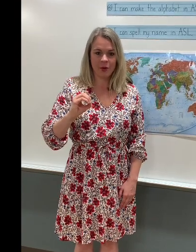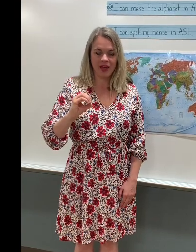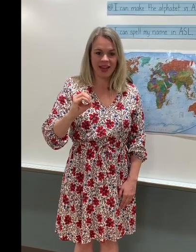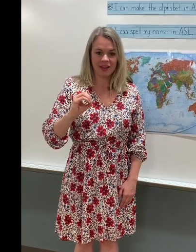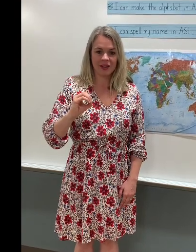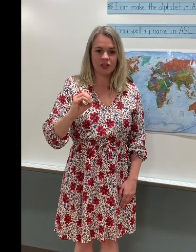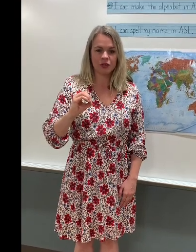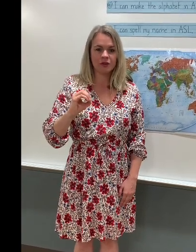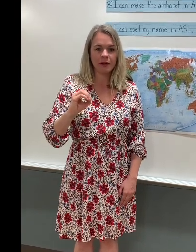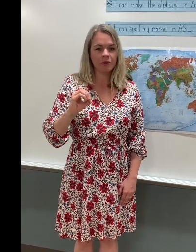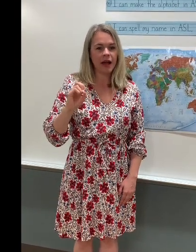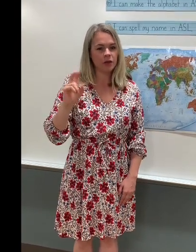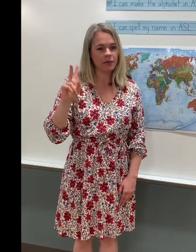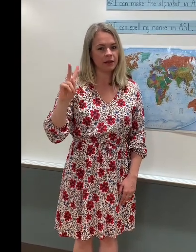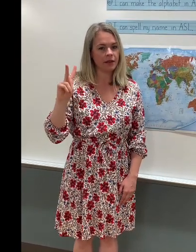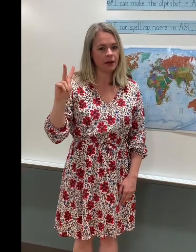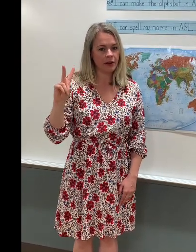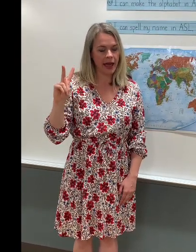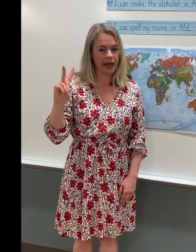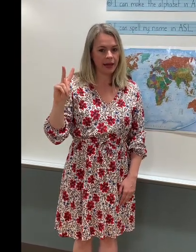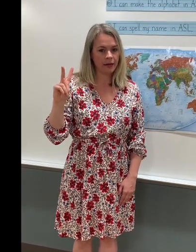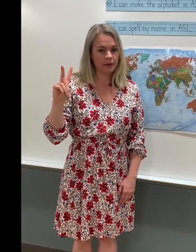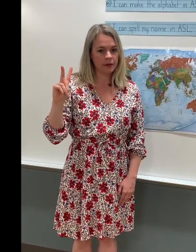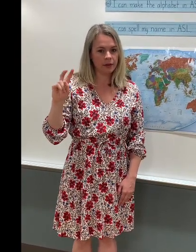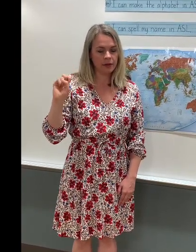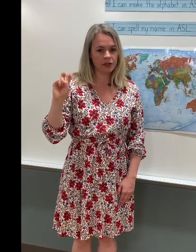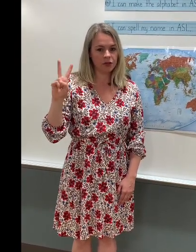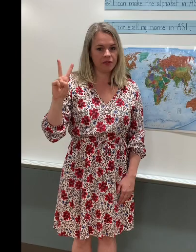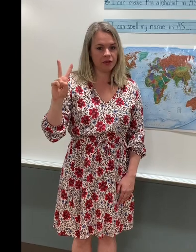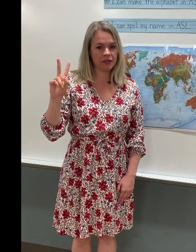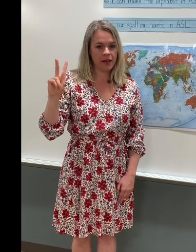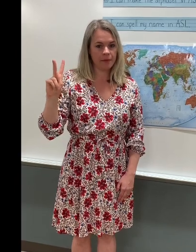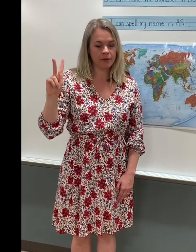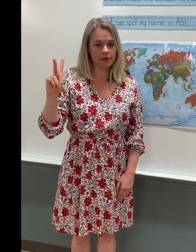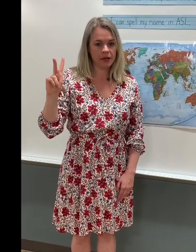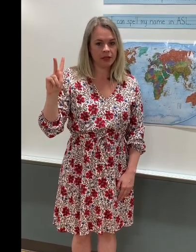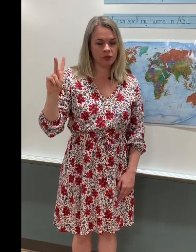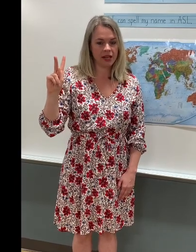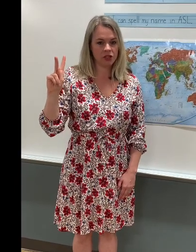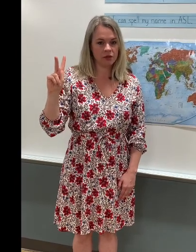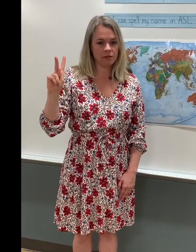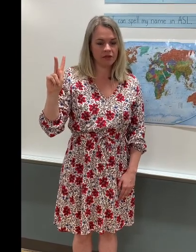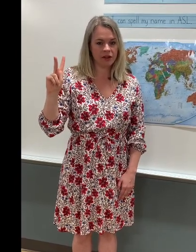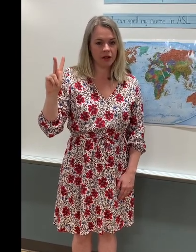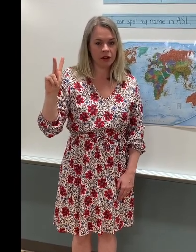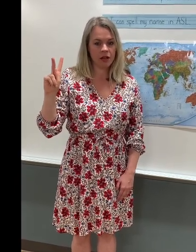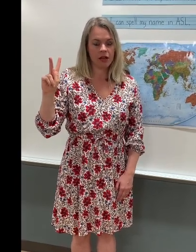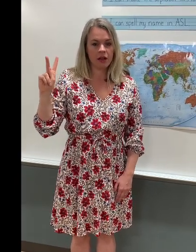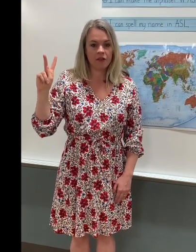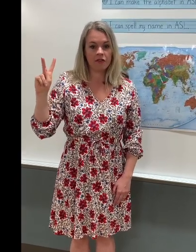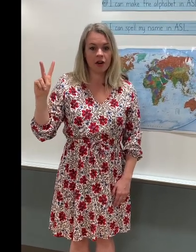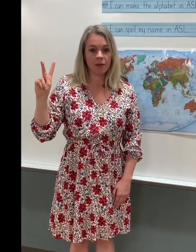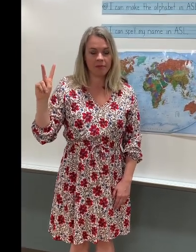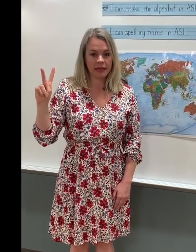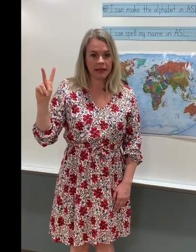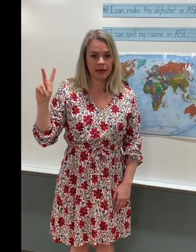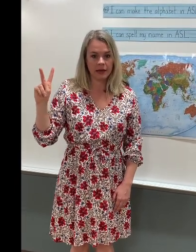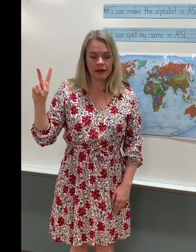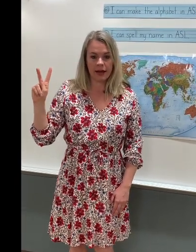Okay, do you remember how you made the letter K? The two fingers up and you touch middle finger. For a P, now you